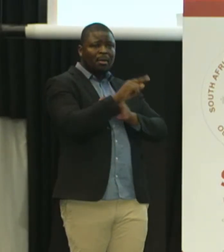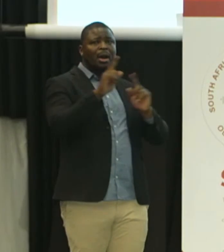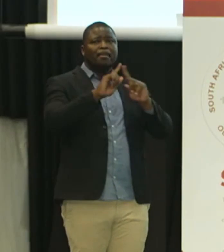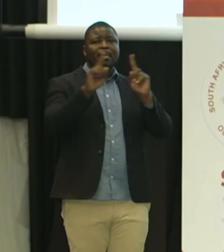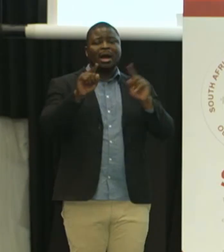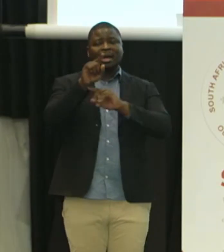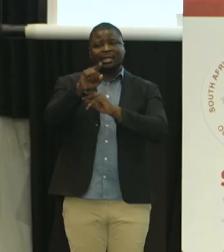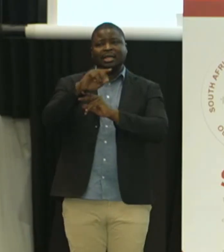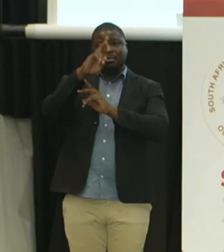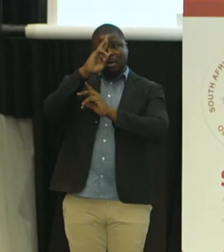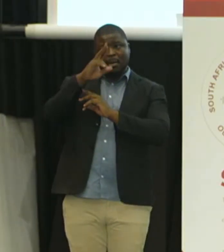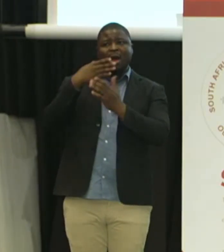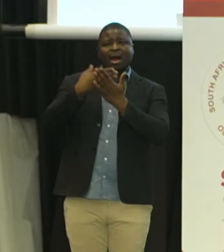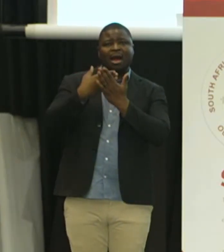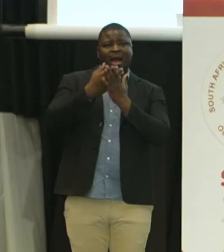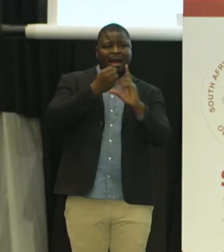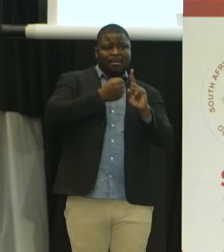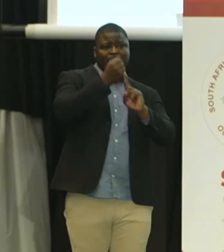us,